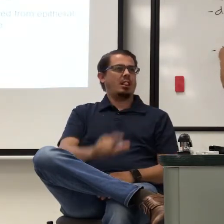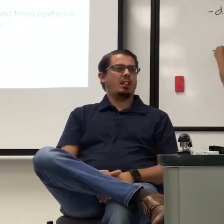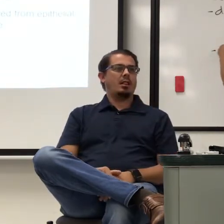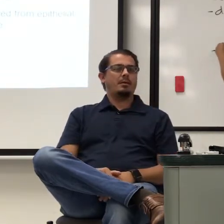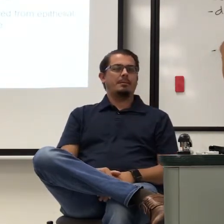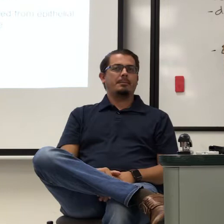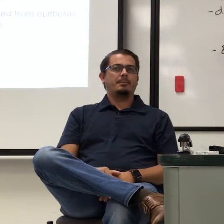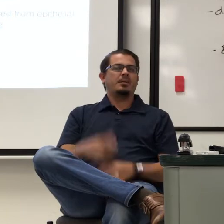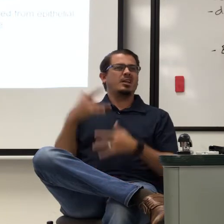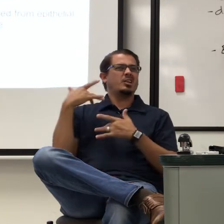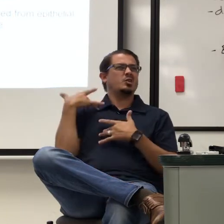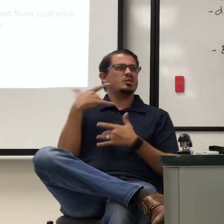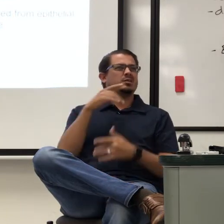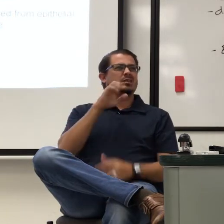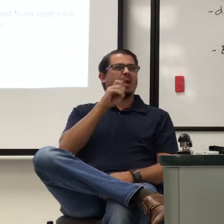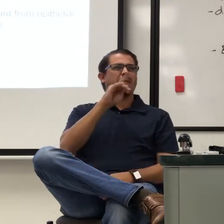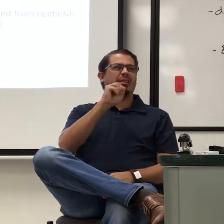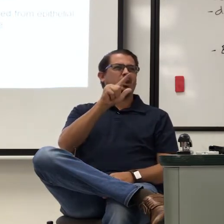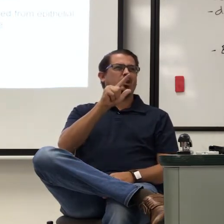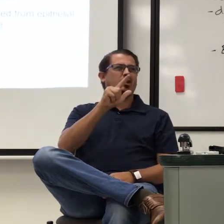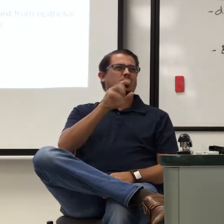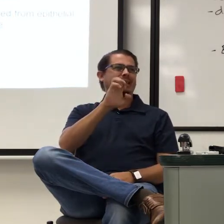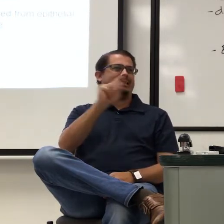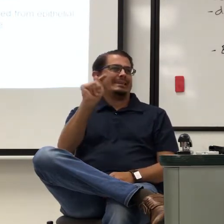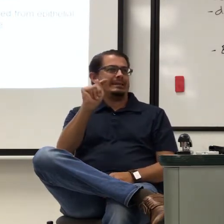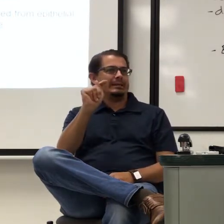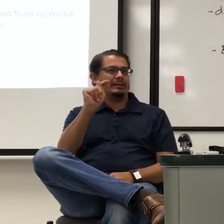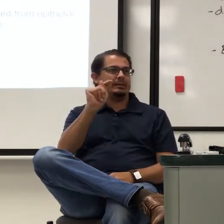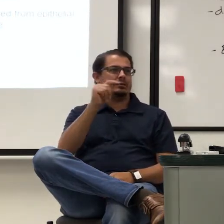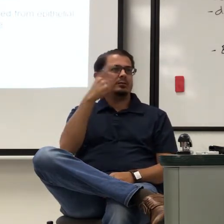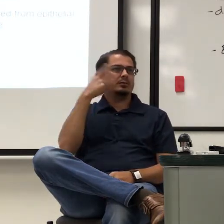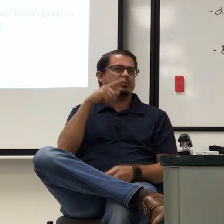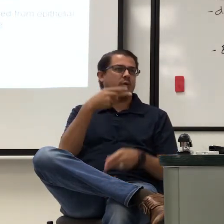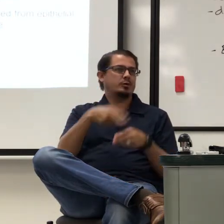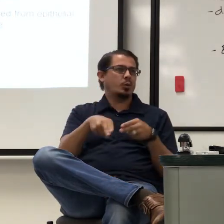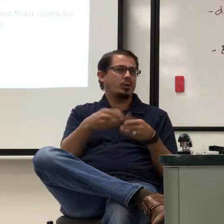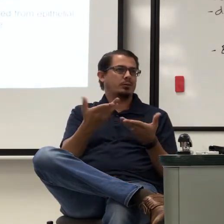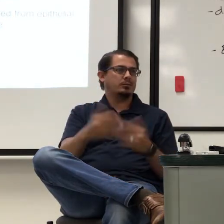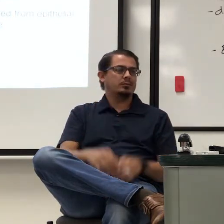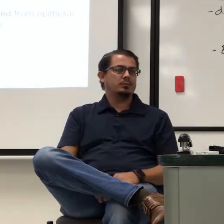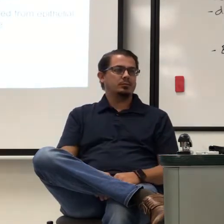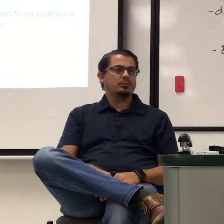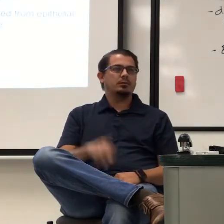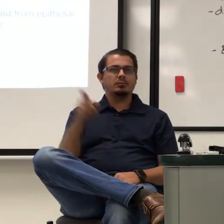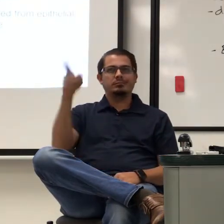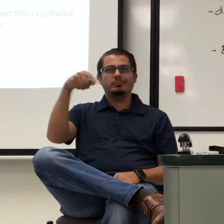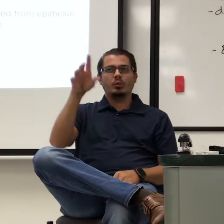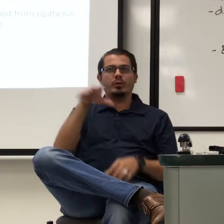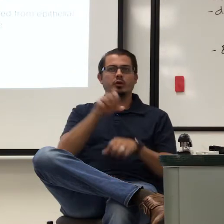I usually abbreviate epithelial tissue, ET for short. You get used to that.